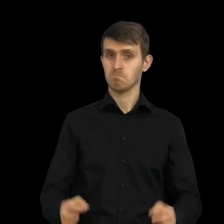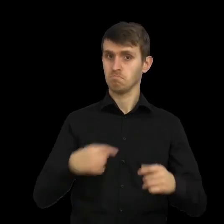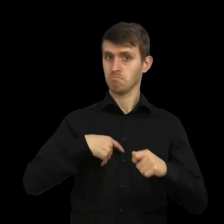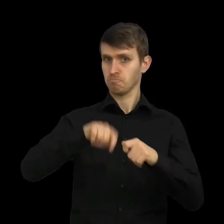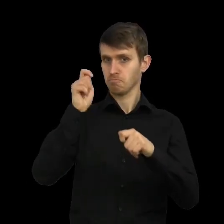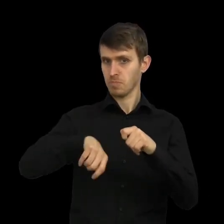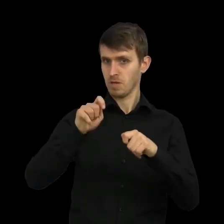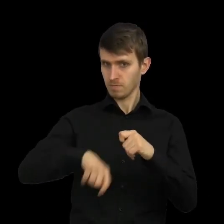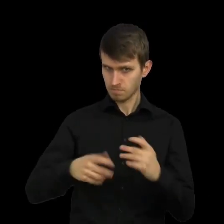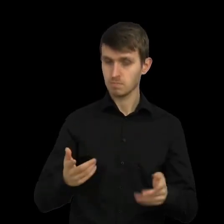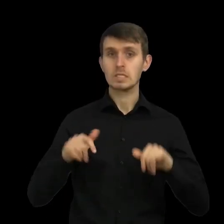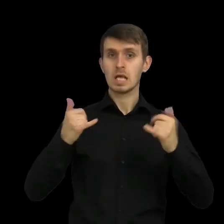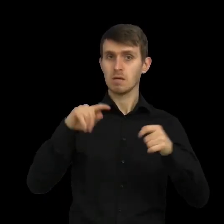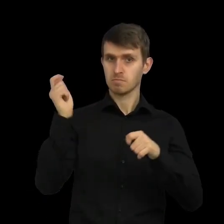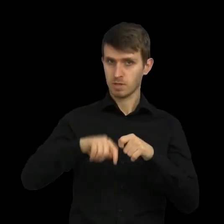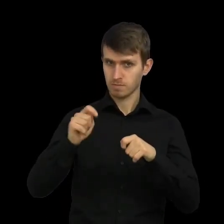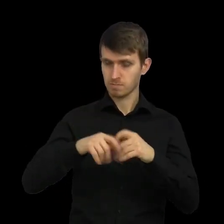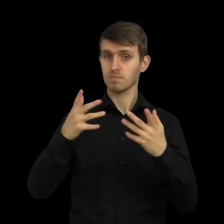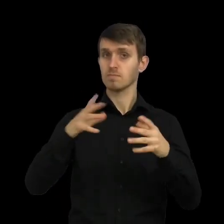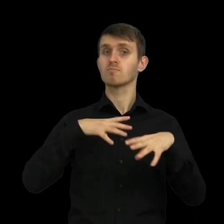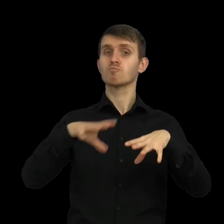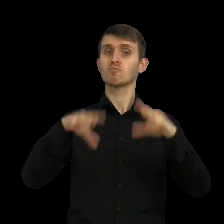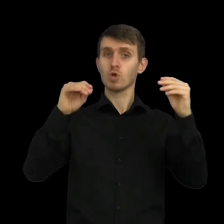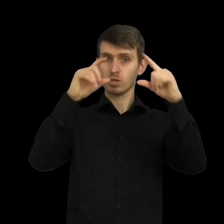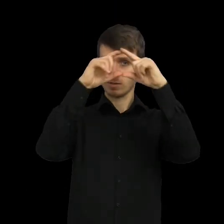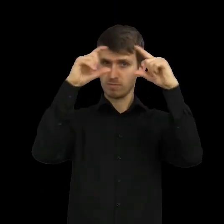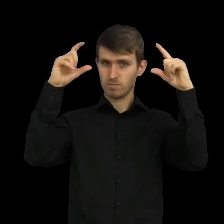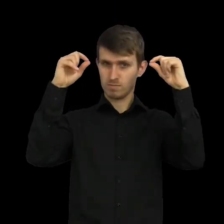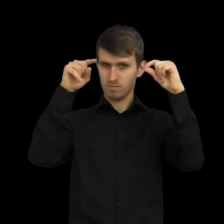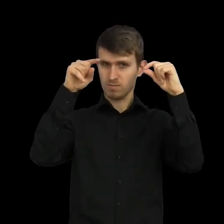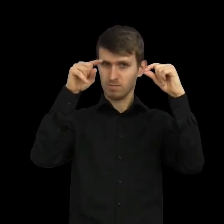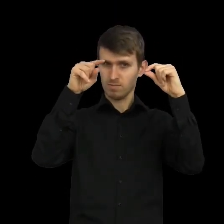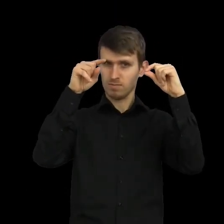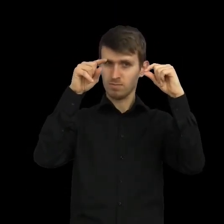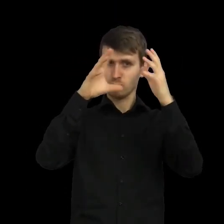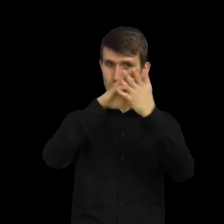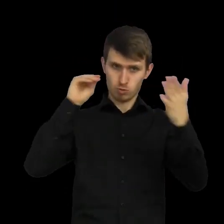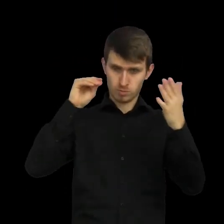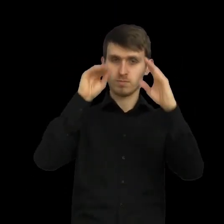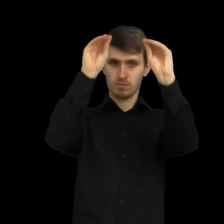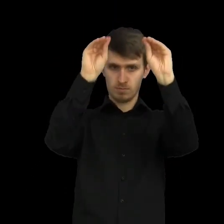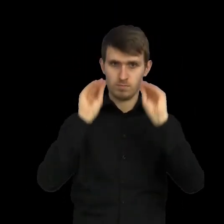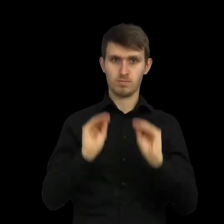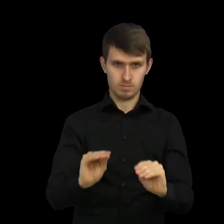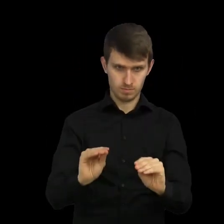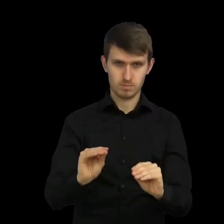back into that original equation. So let's do that. Let's substitute this into the original equation.